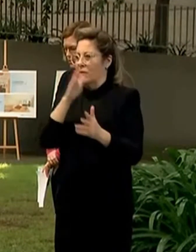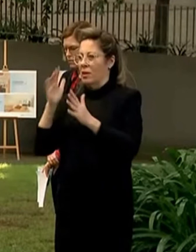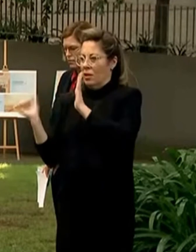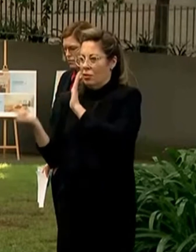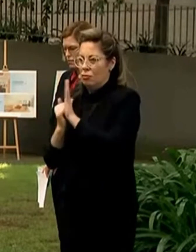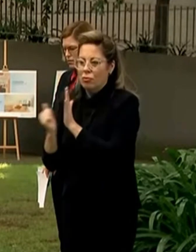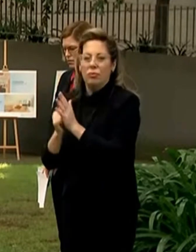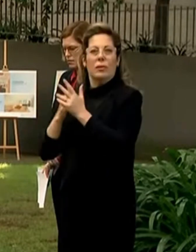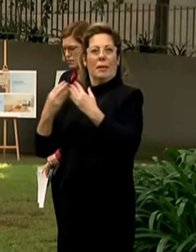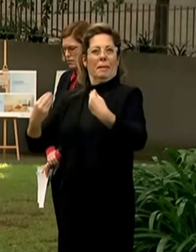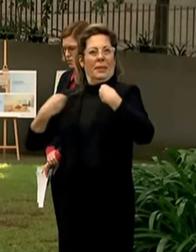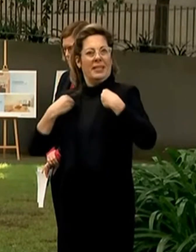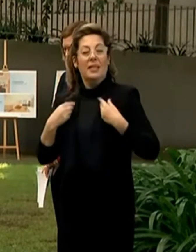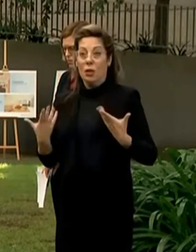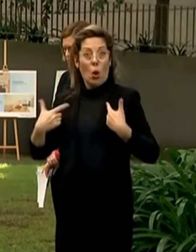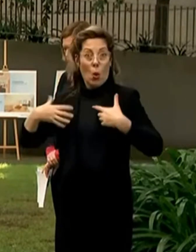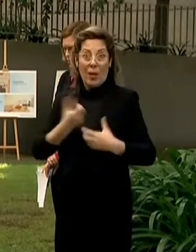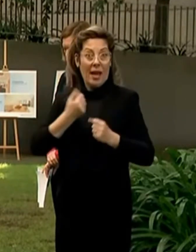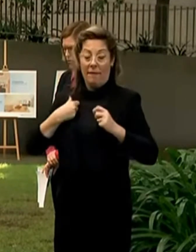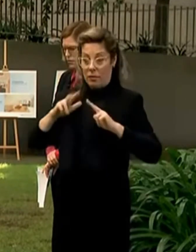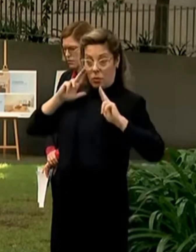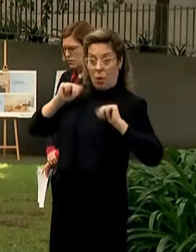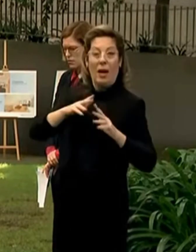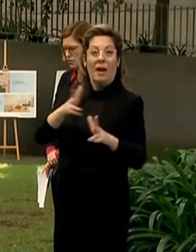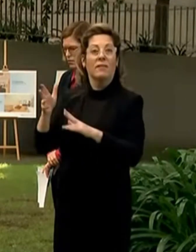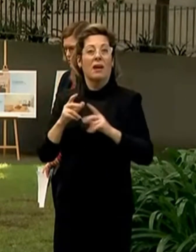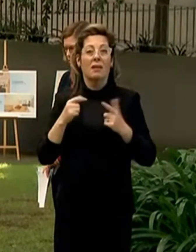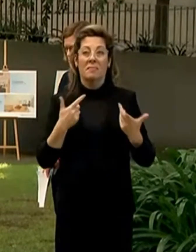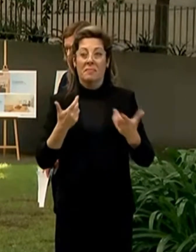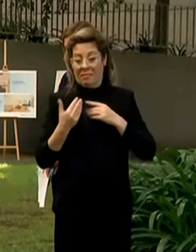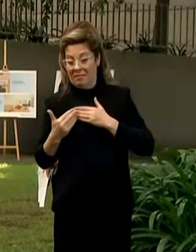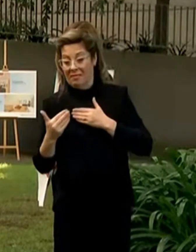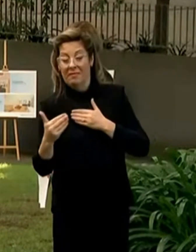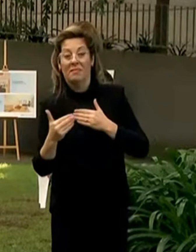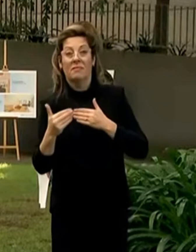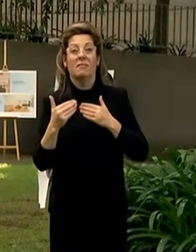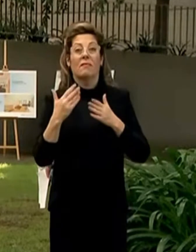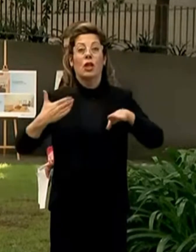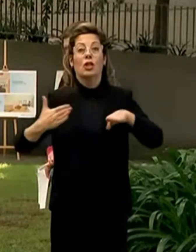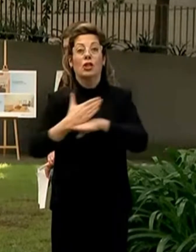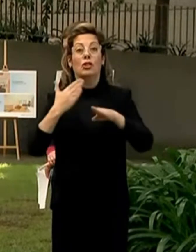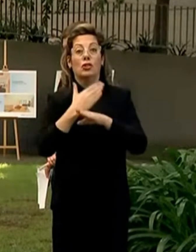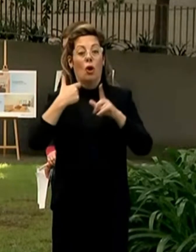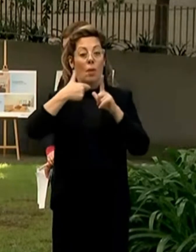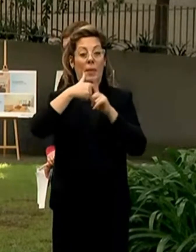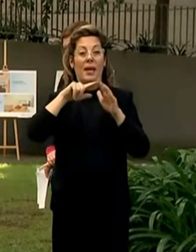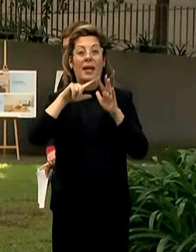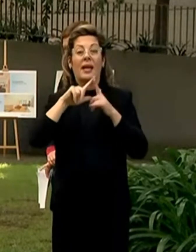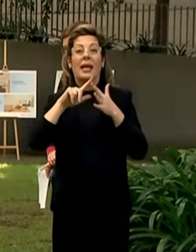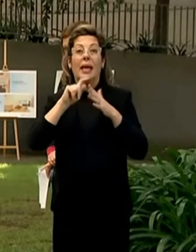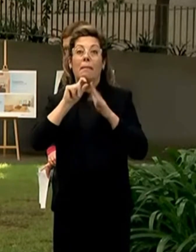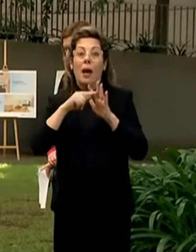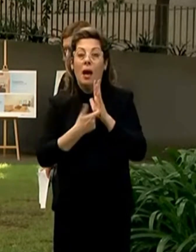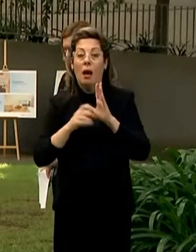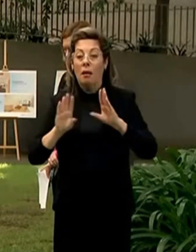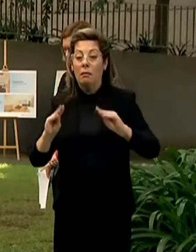worry about what happens when JobKeeper ends. I do worry about what happens when 25% of your economy in terms of